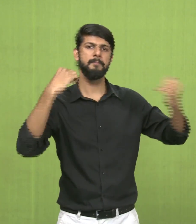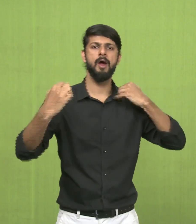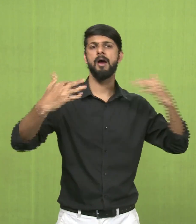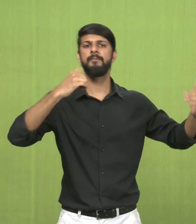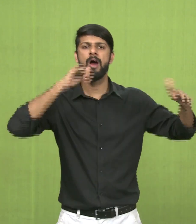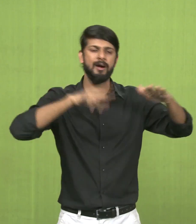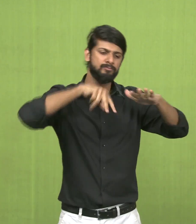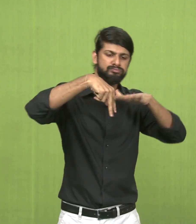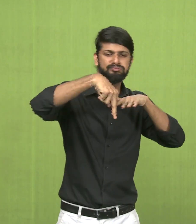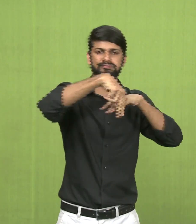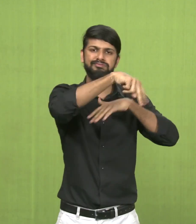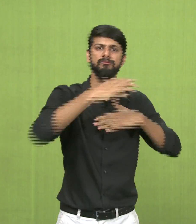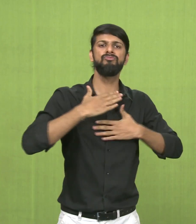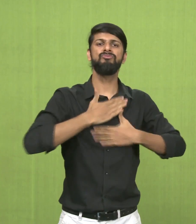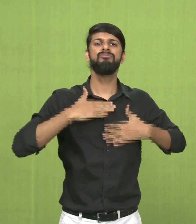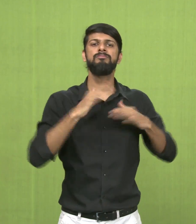the waves.